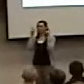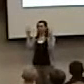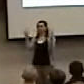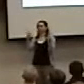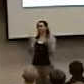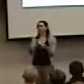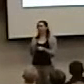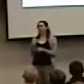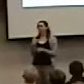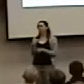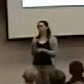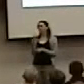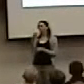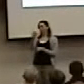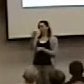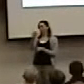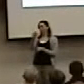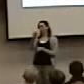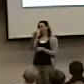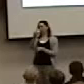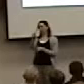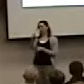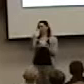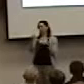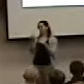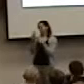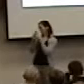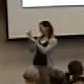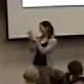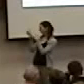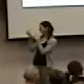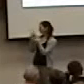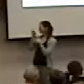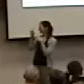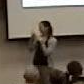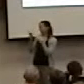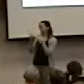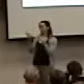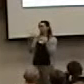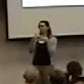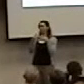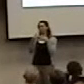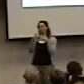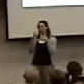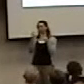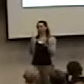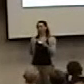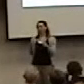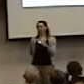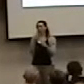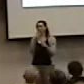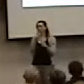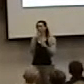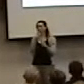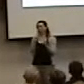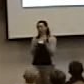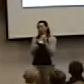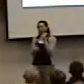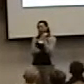So the Genesis 24 model, let's just look at some of the details. The leader in this instance is Abraham's